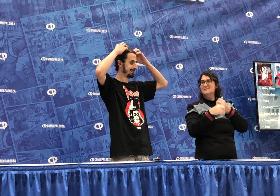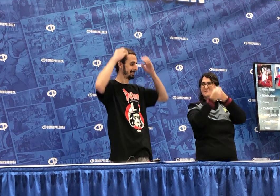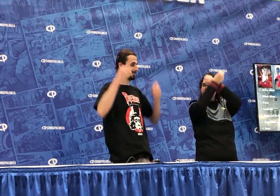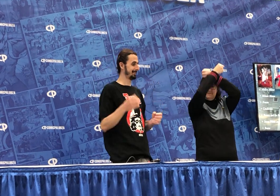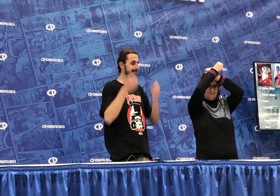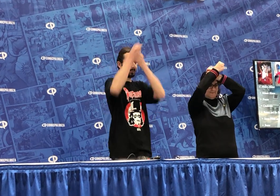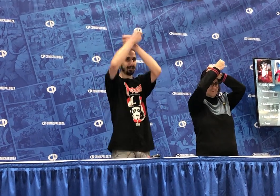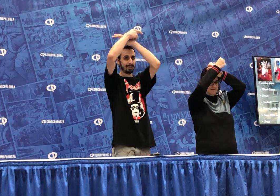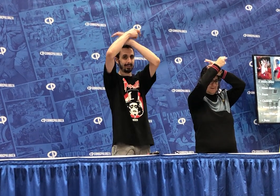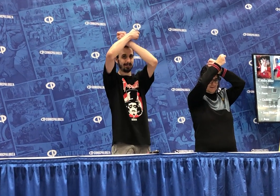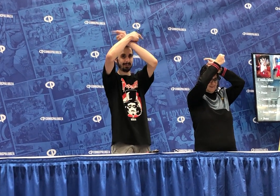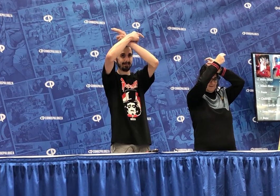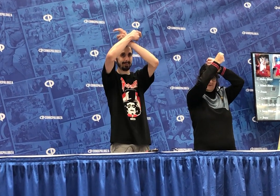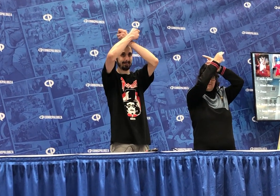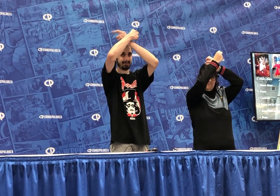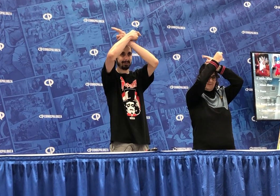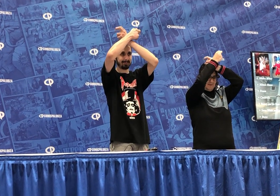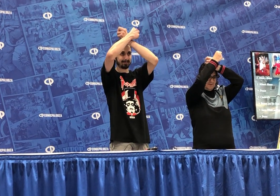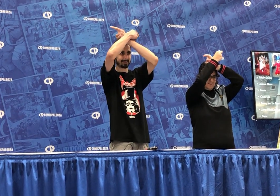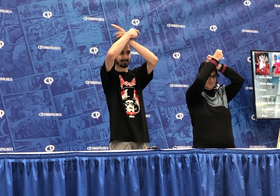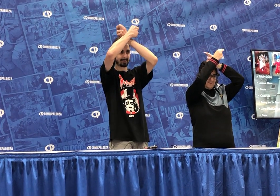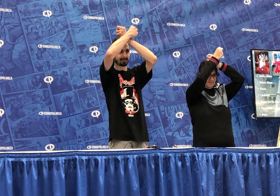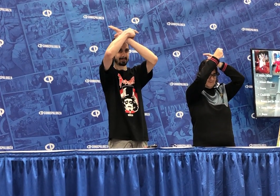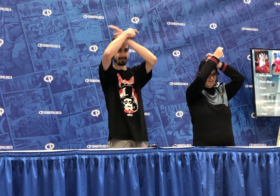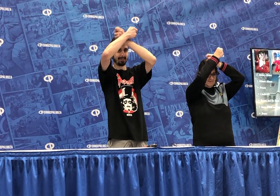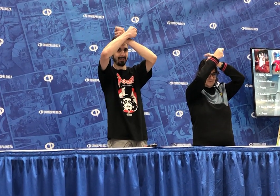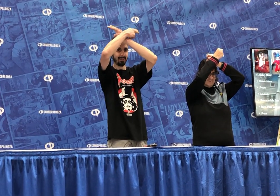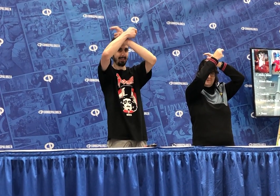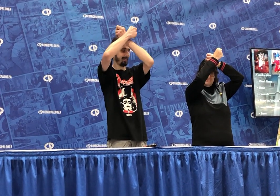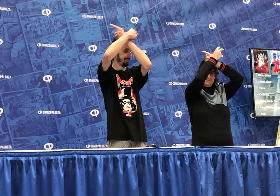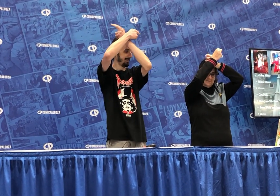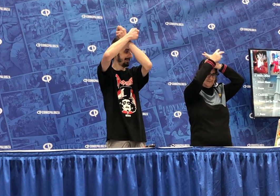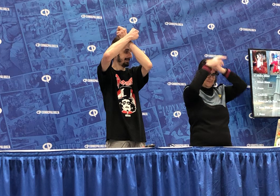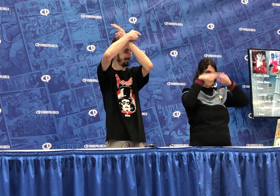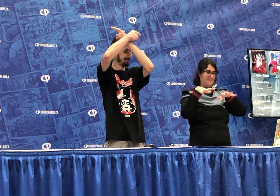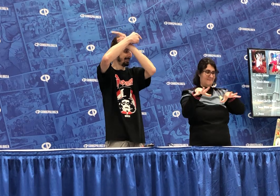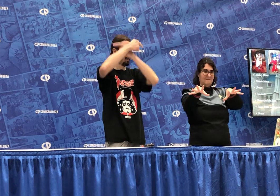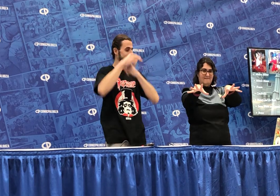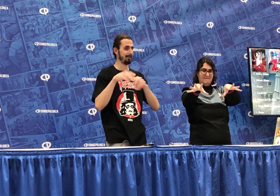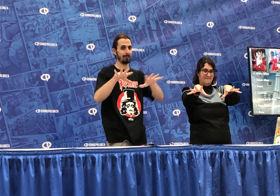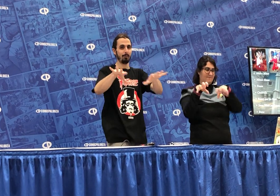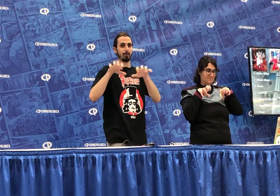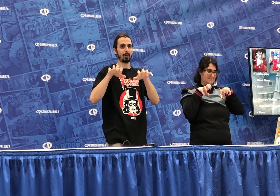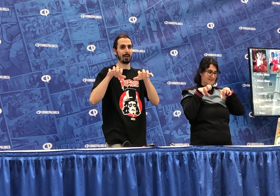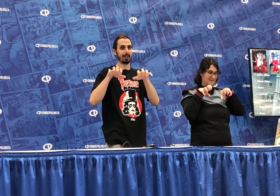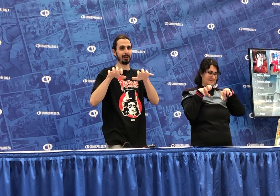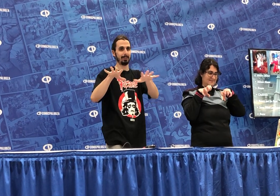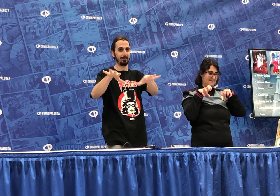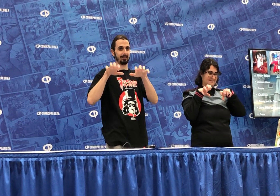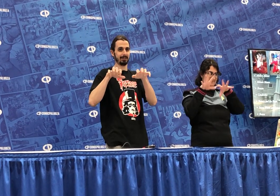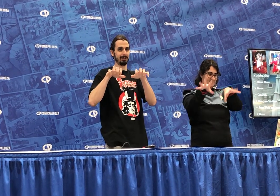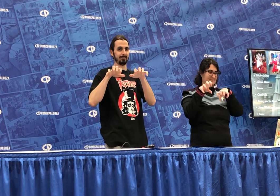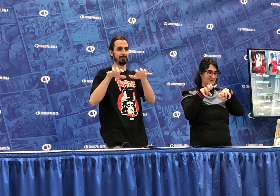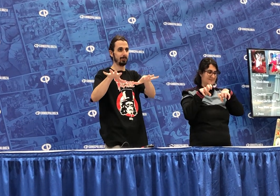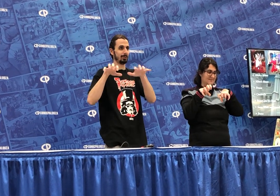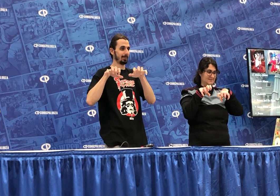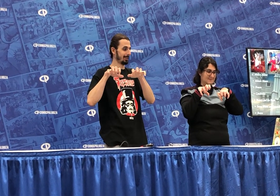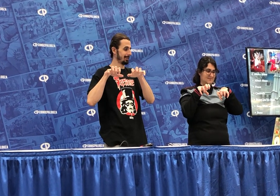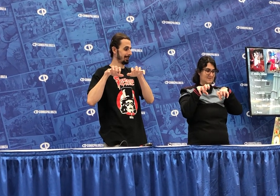ears. Minnie Mouse is the bow on top of the head, Minnie Mouse. Frozen is the sign for